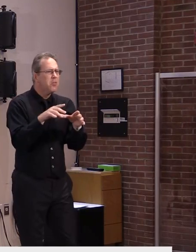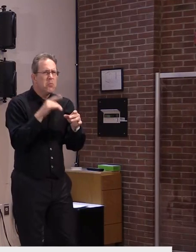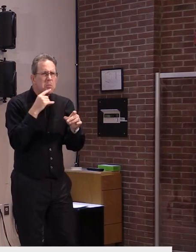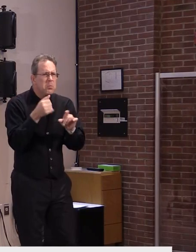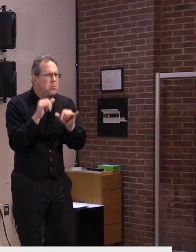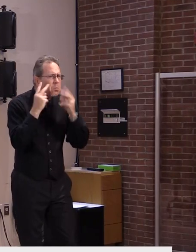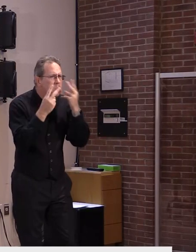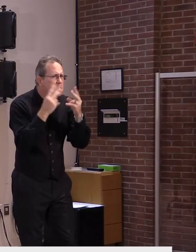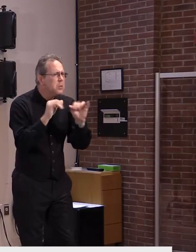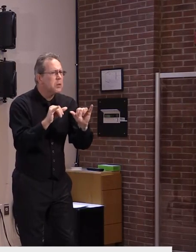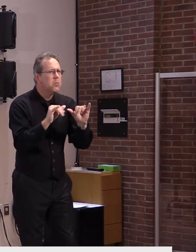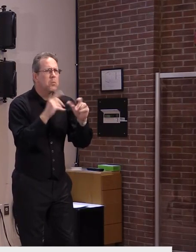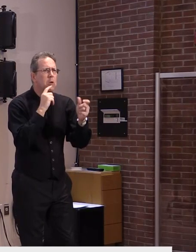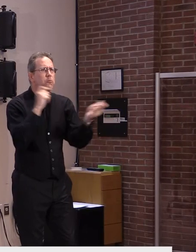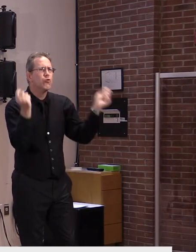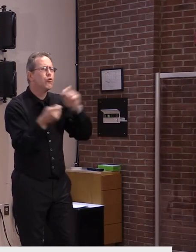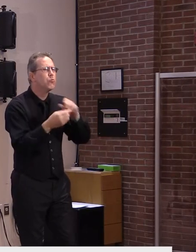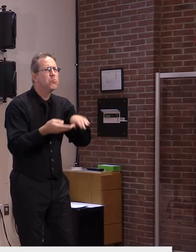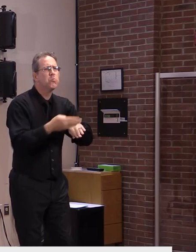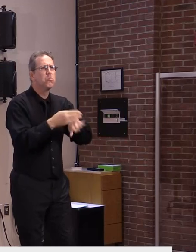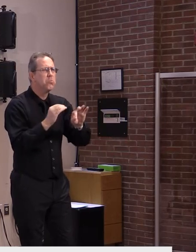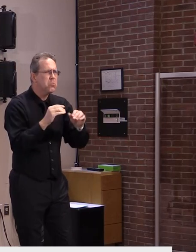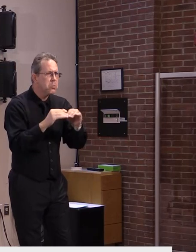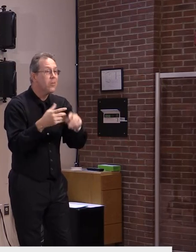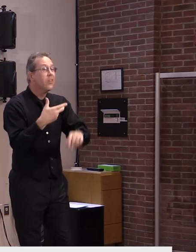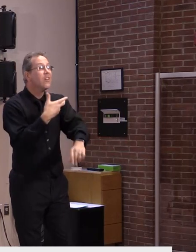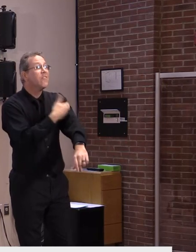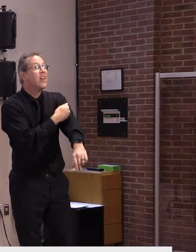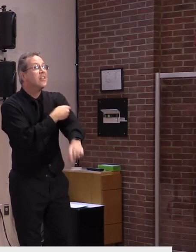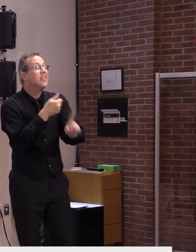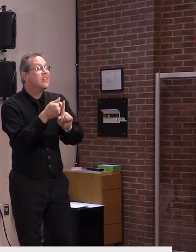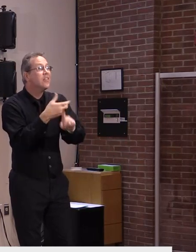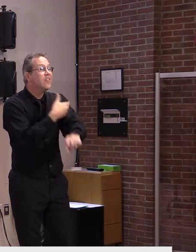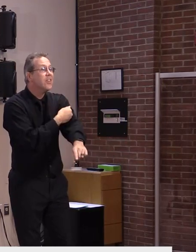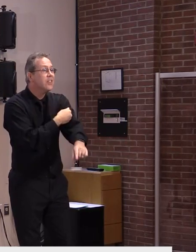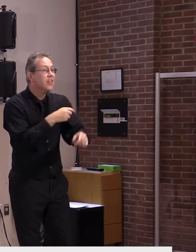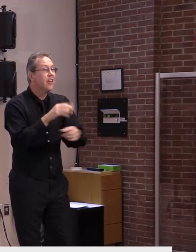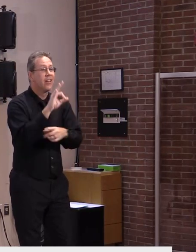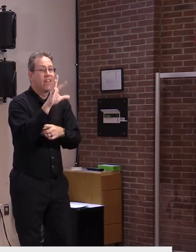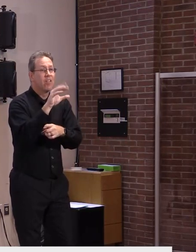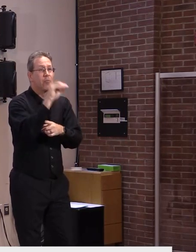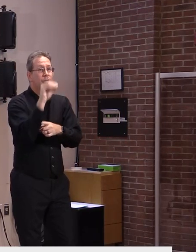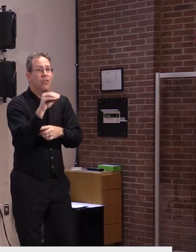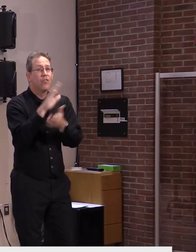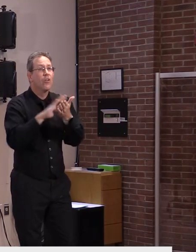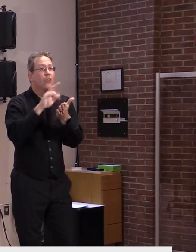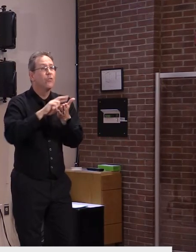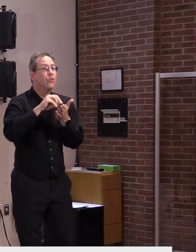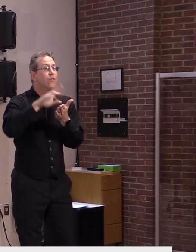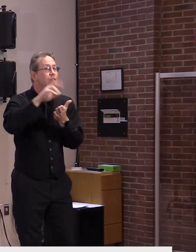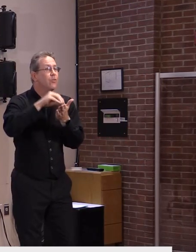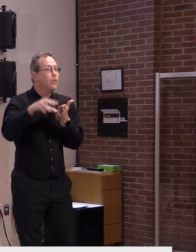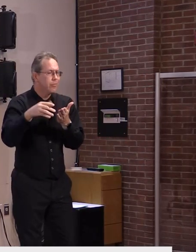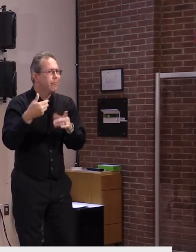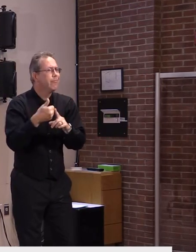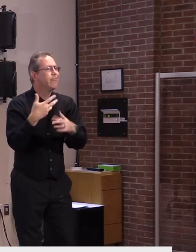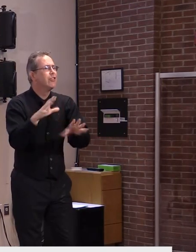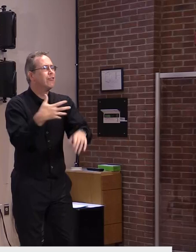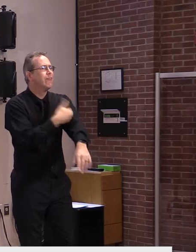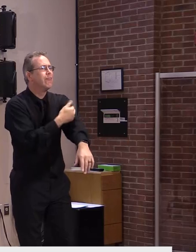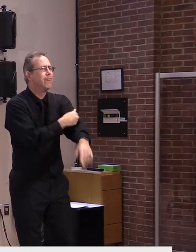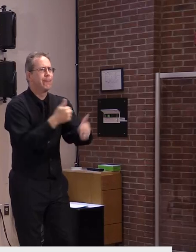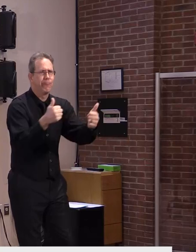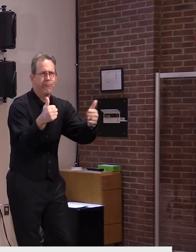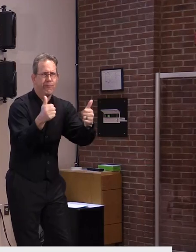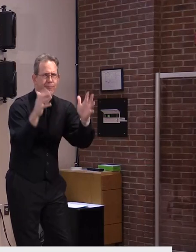over 95% in terms of all institutions together. So the news continues to be favorable on our college campuses. Looking